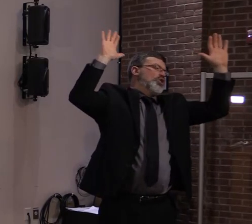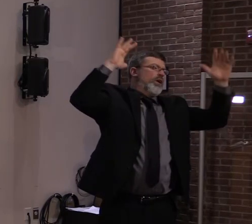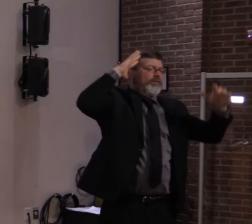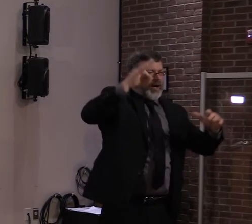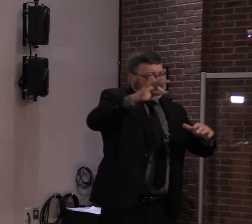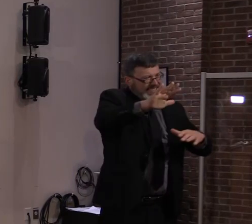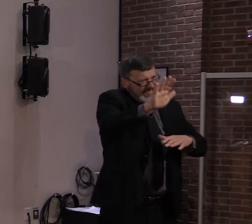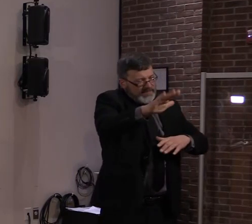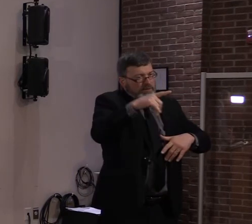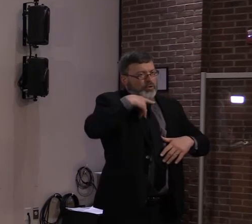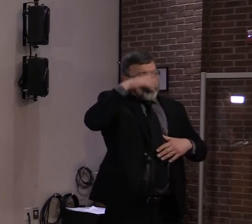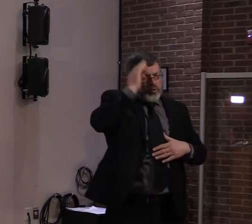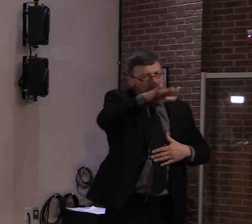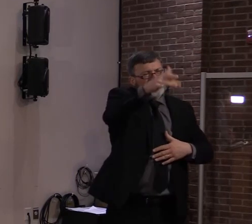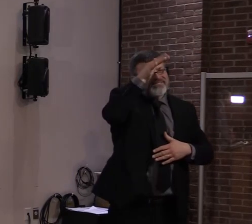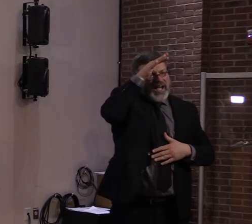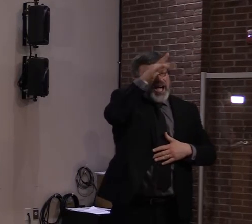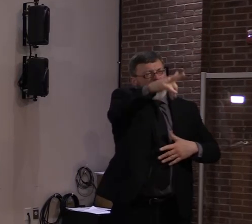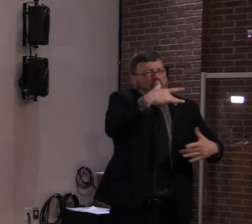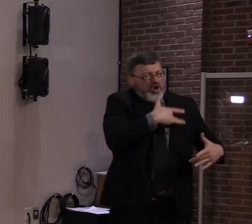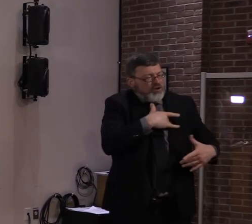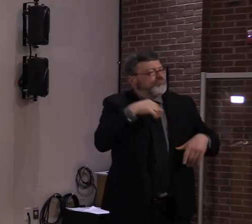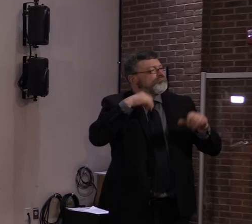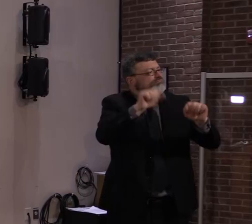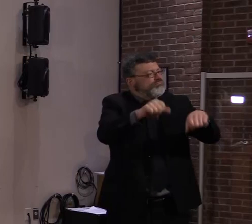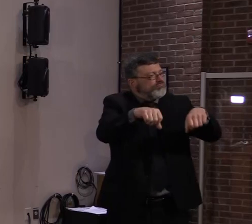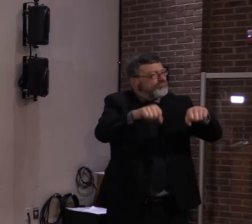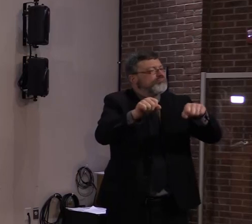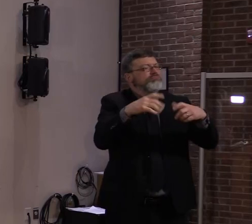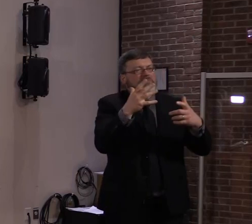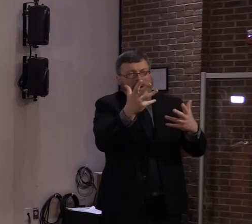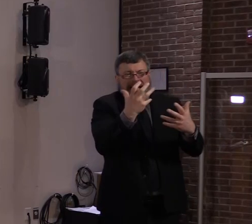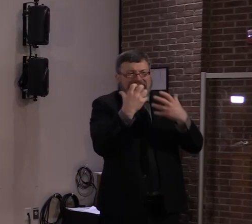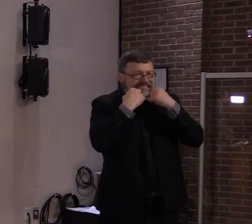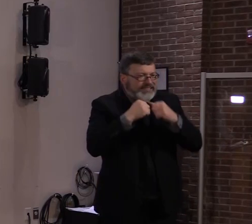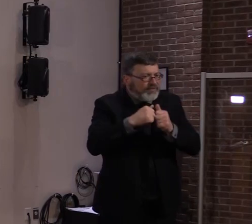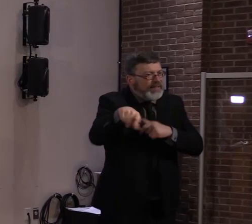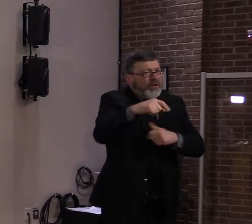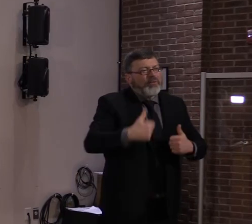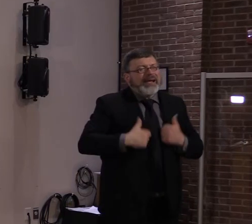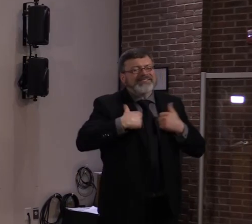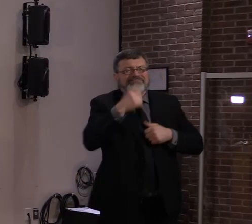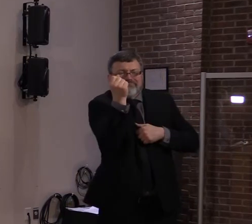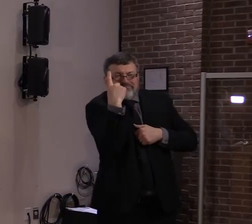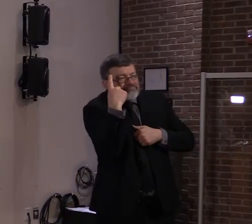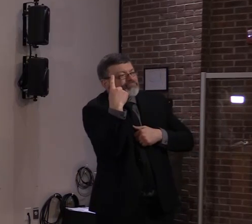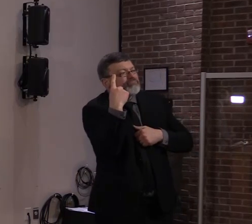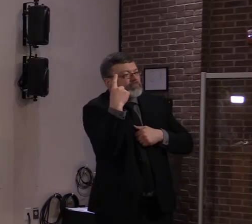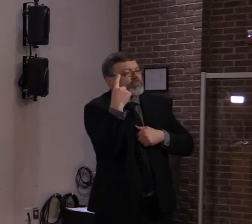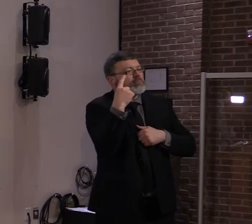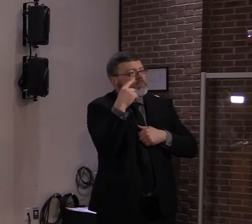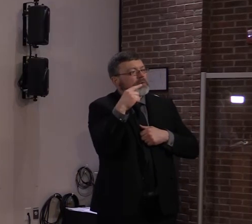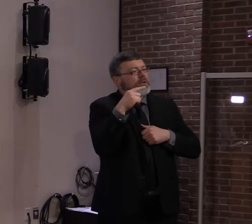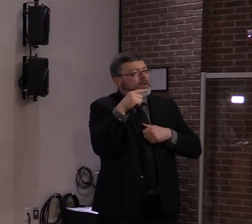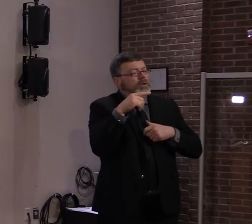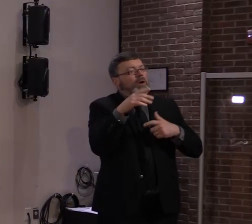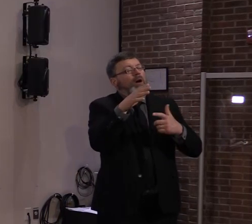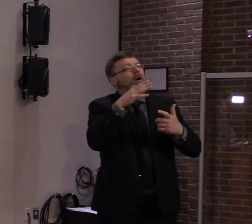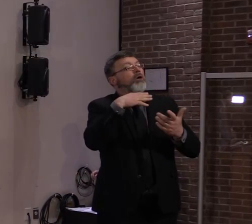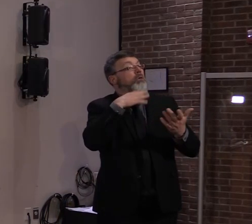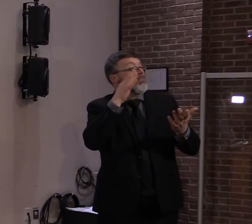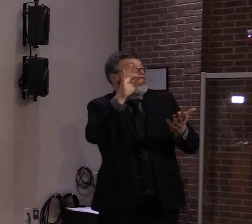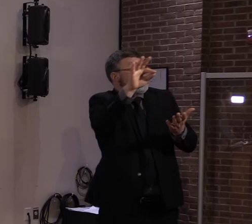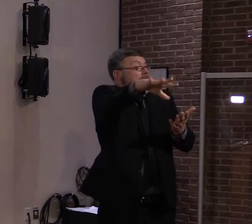to, their management staff to create opportunities for the staff who may be more reluctant or hesitant to